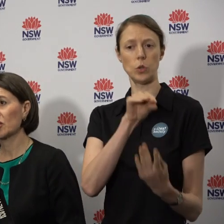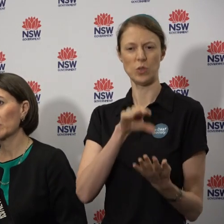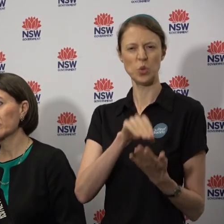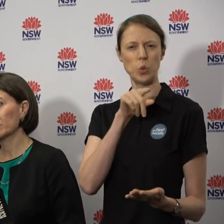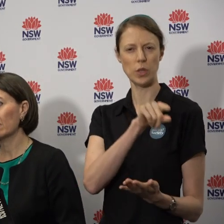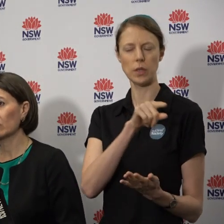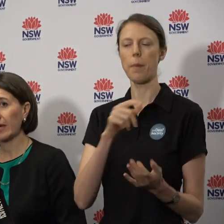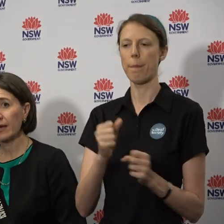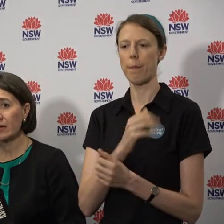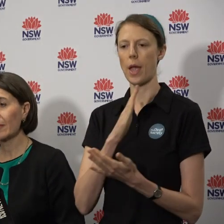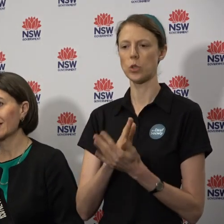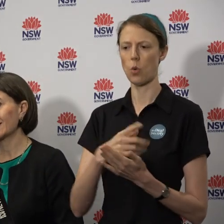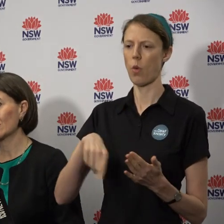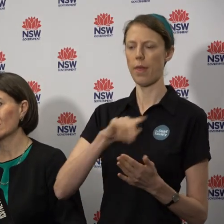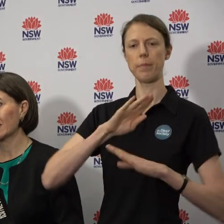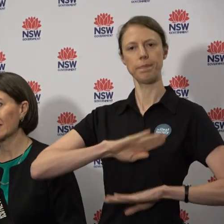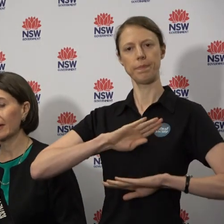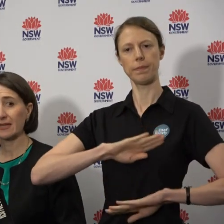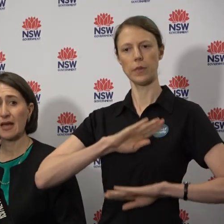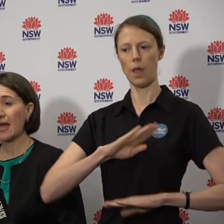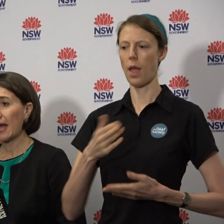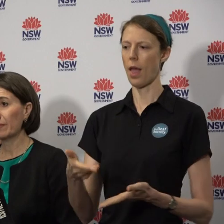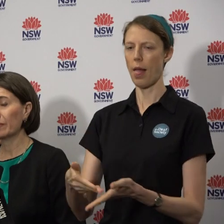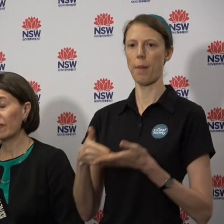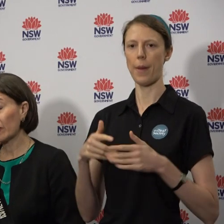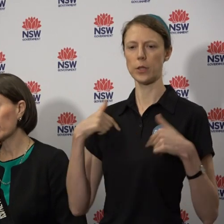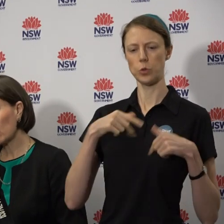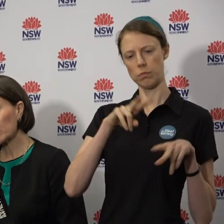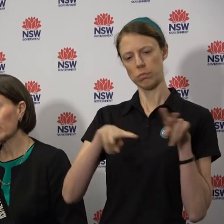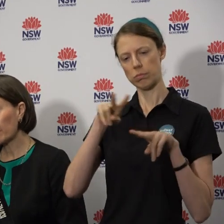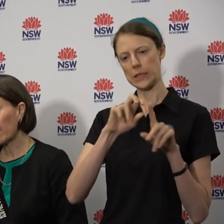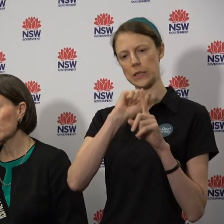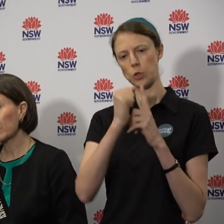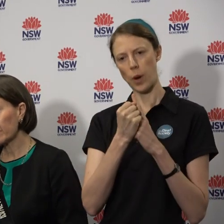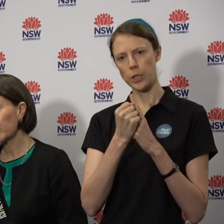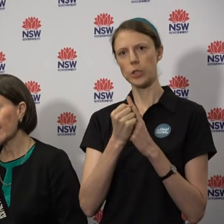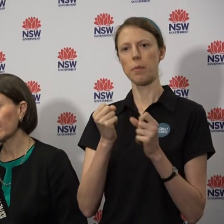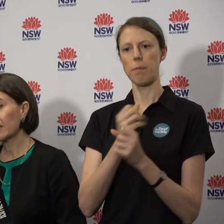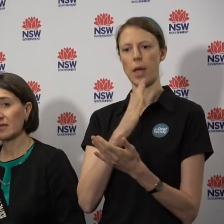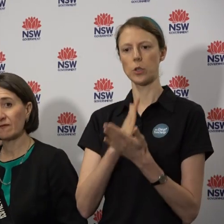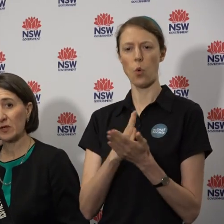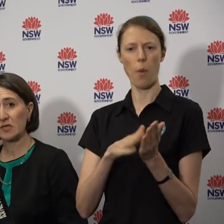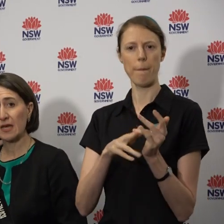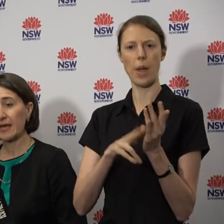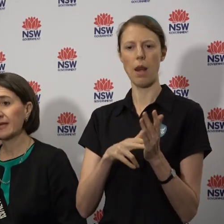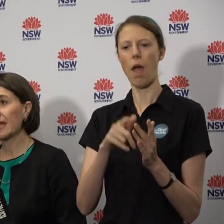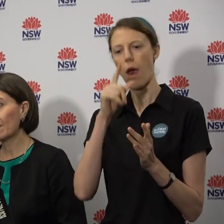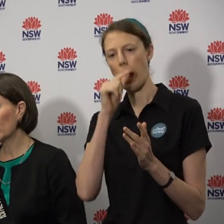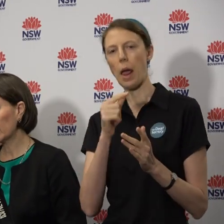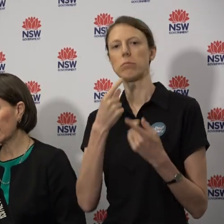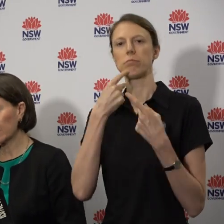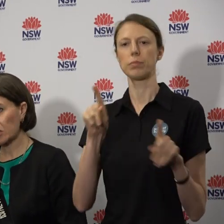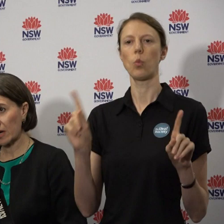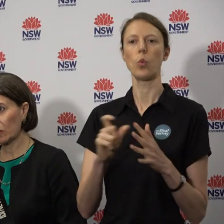assess the situation over the weekend and make a decision on Monday. It is a very precautionary approach. We appreciate that this is the first